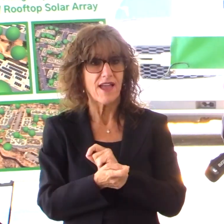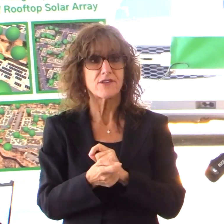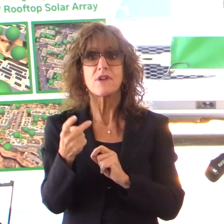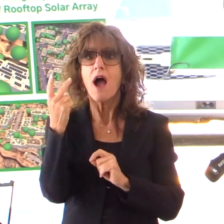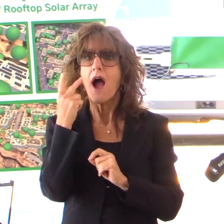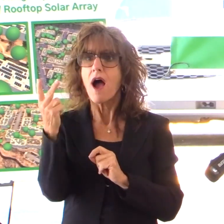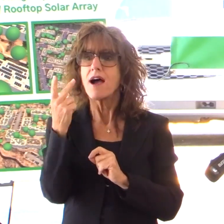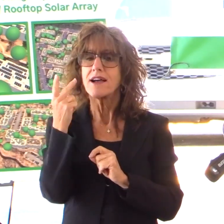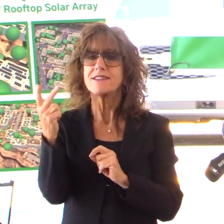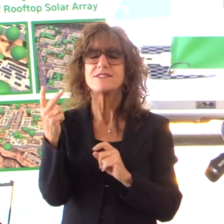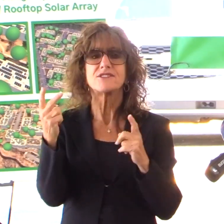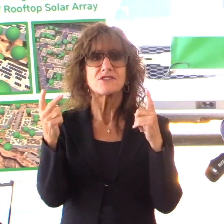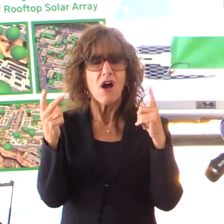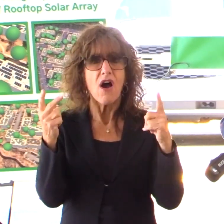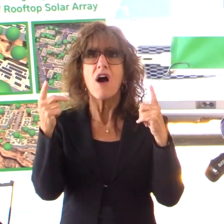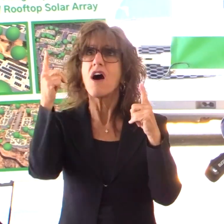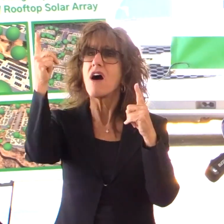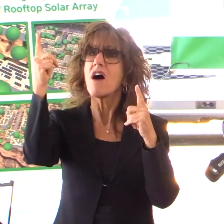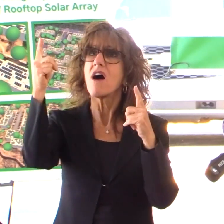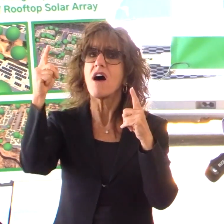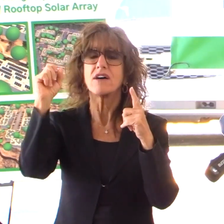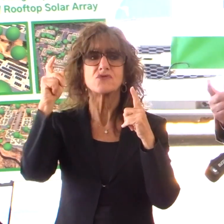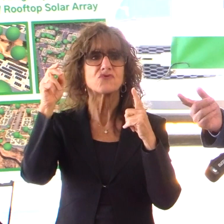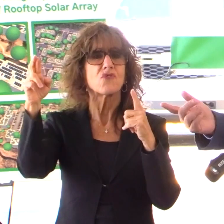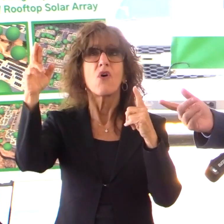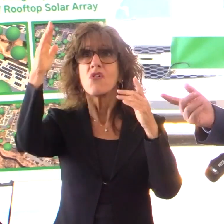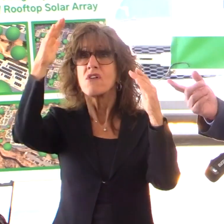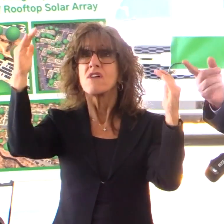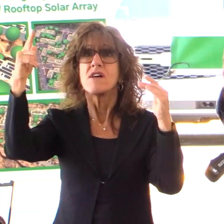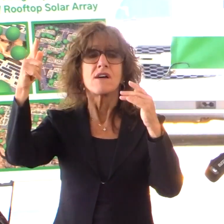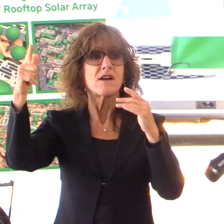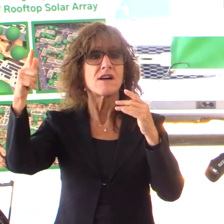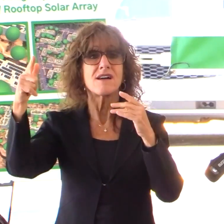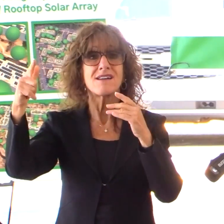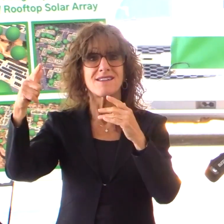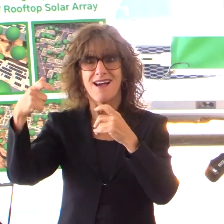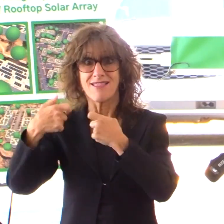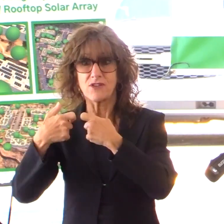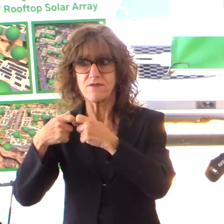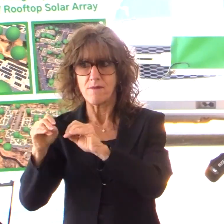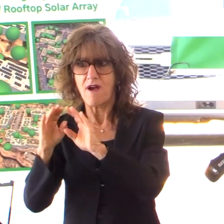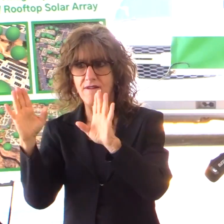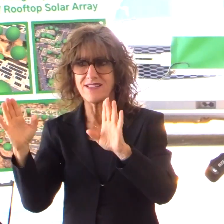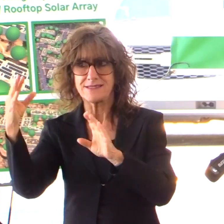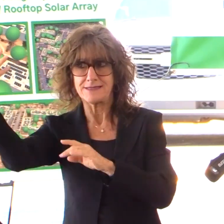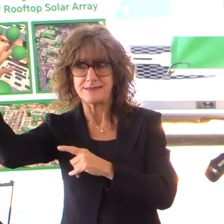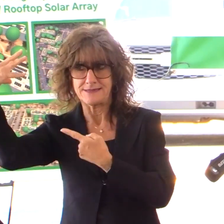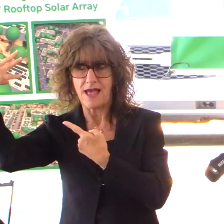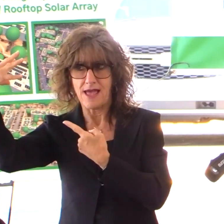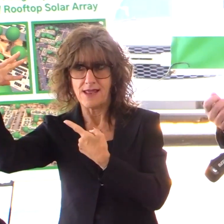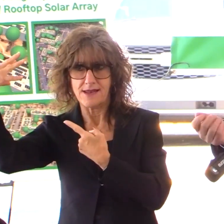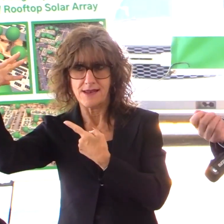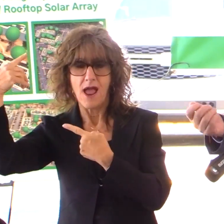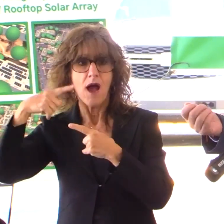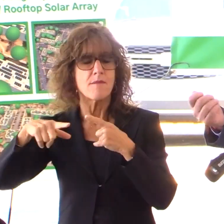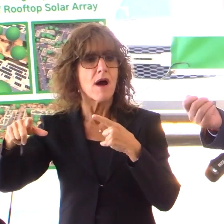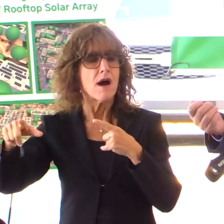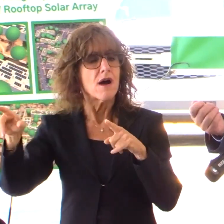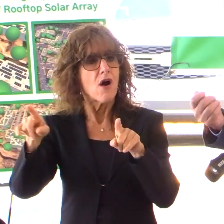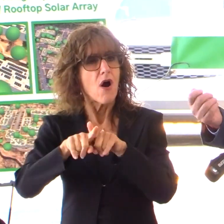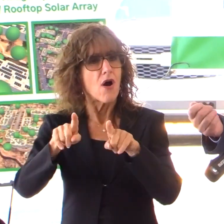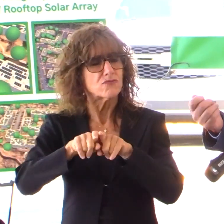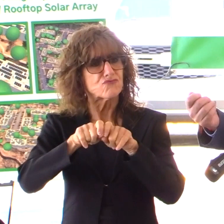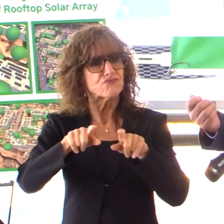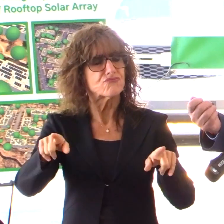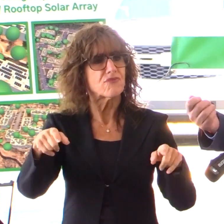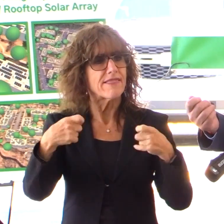I saw bifacial solar panels that generate electricity from the obvious source, the sun, but they generated